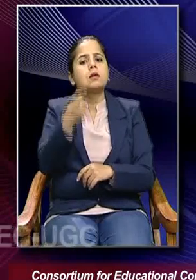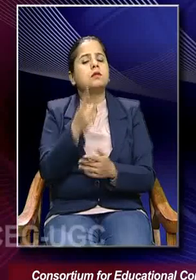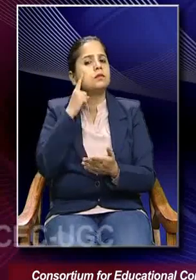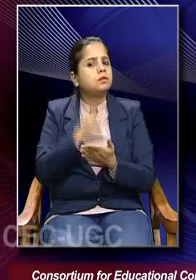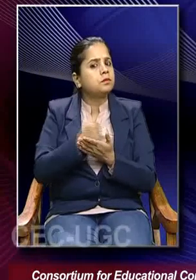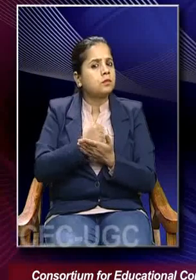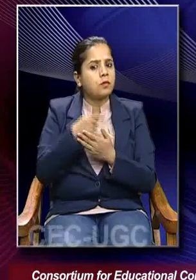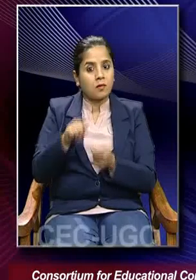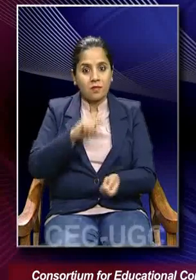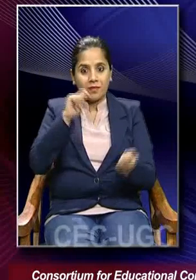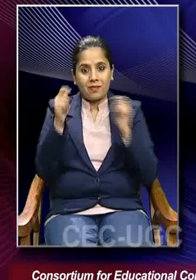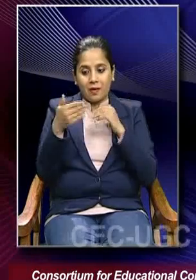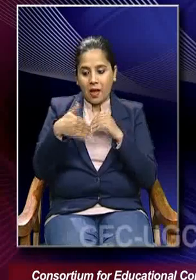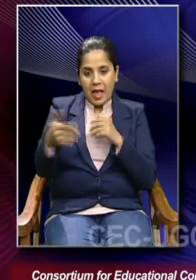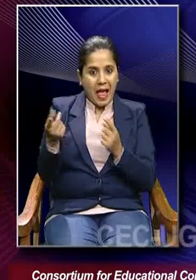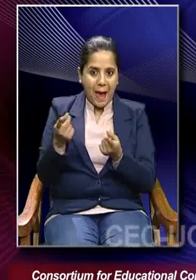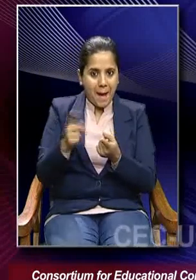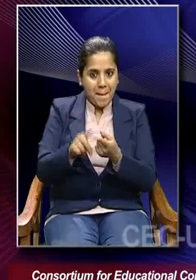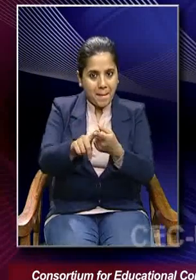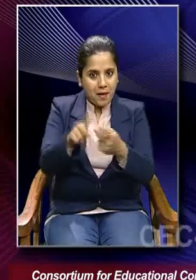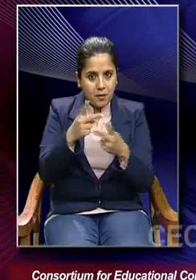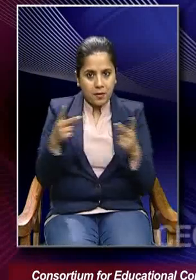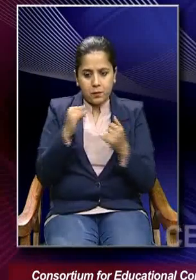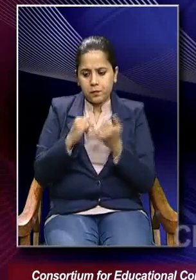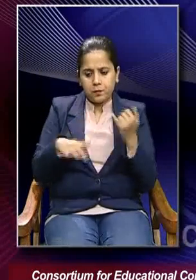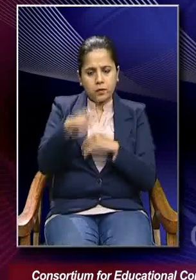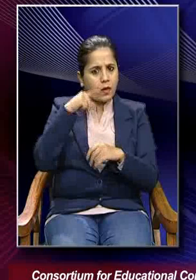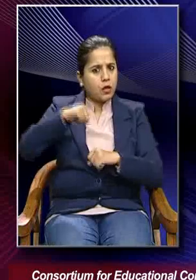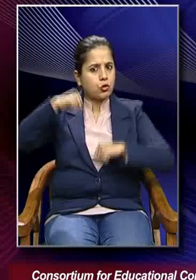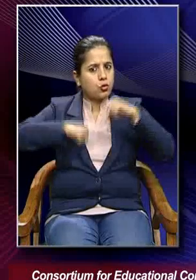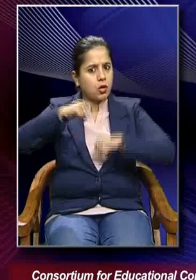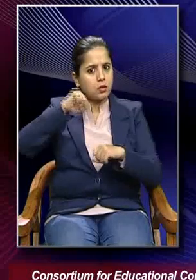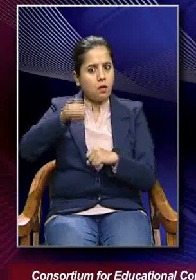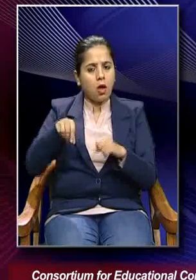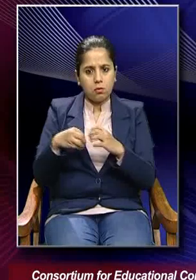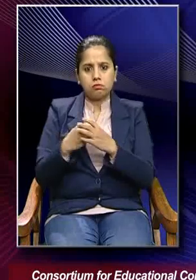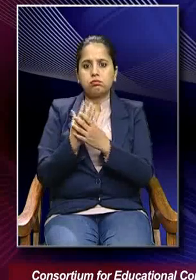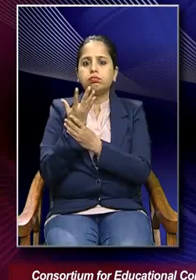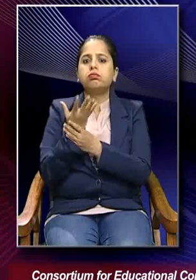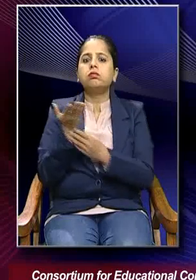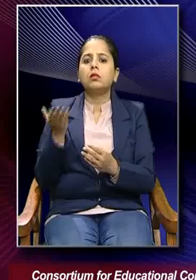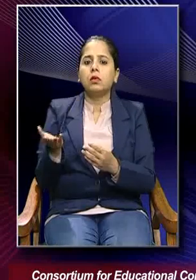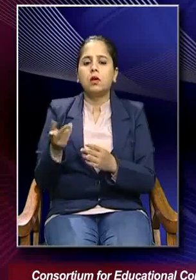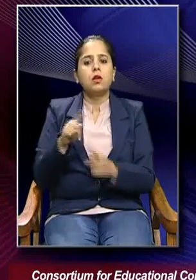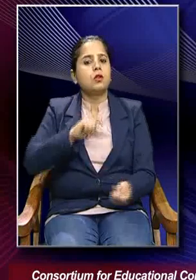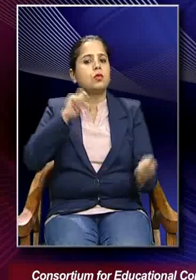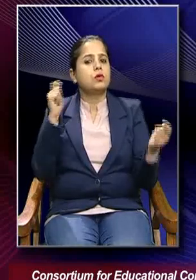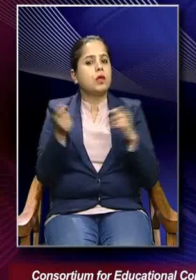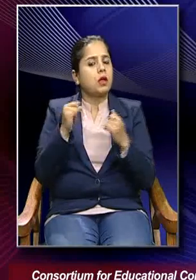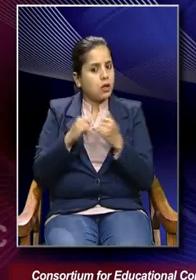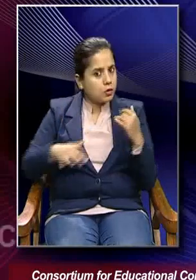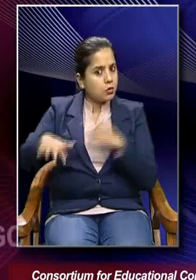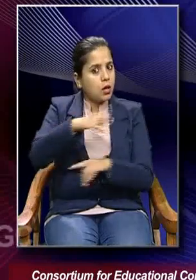as change is taking place, social structure evolves. There is a change in the